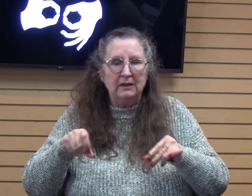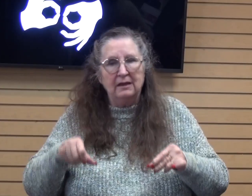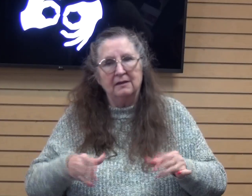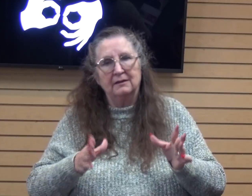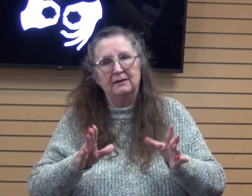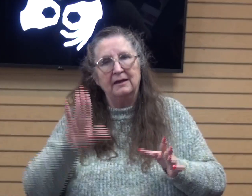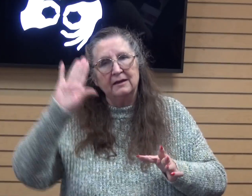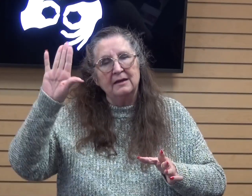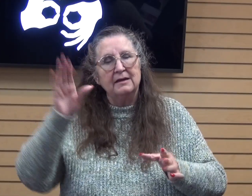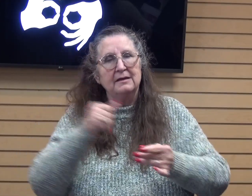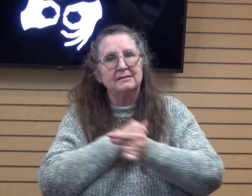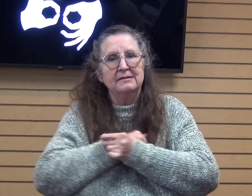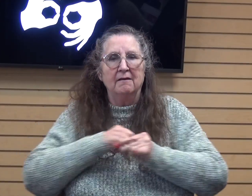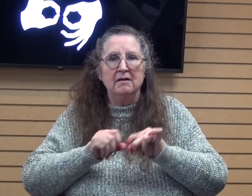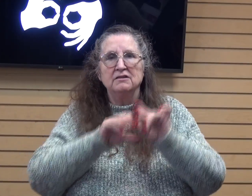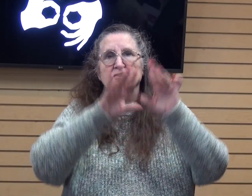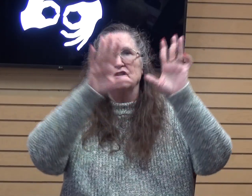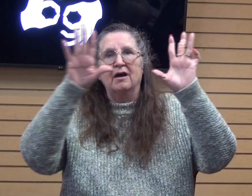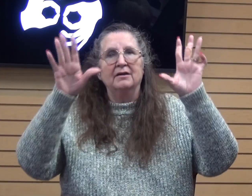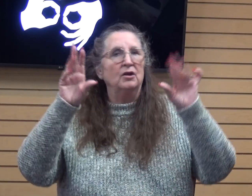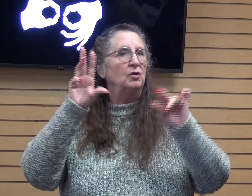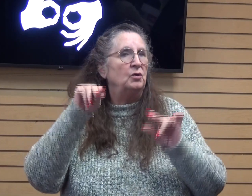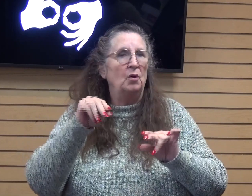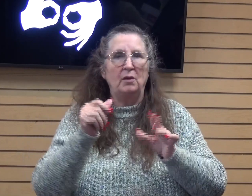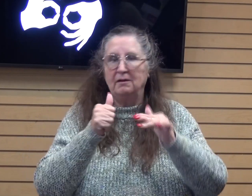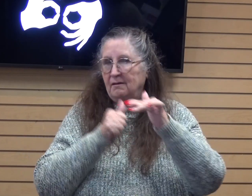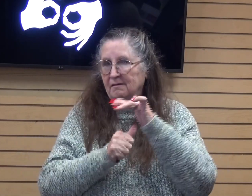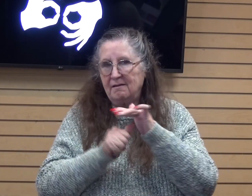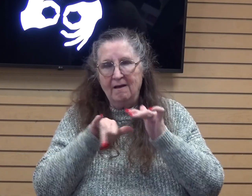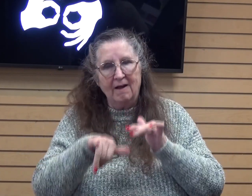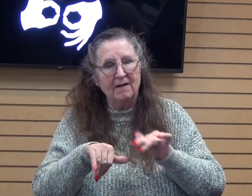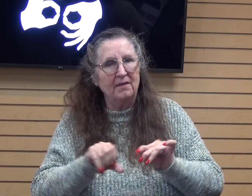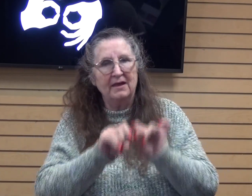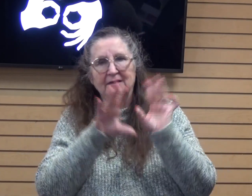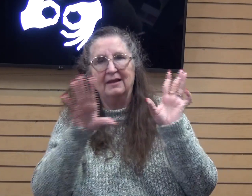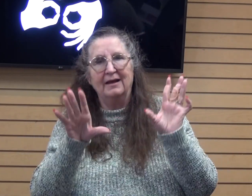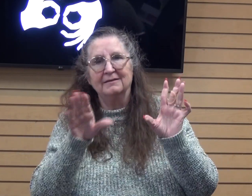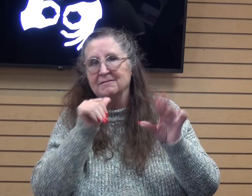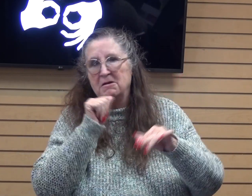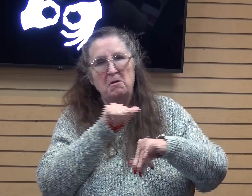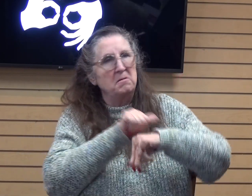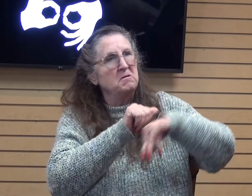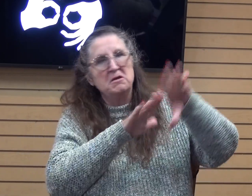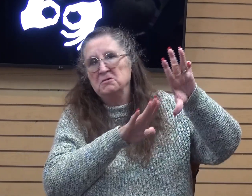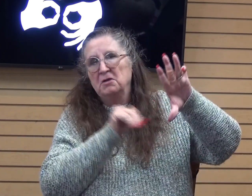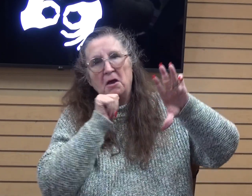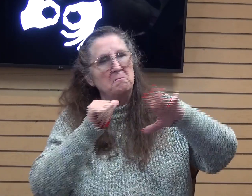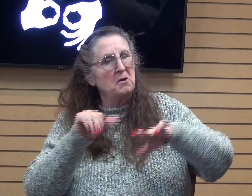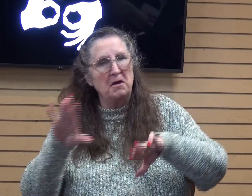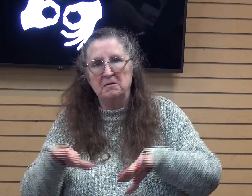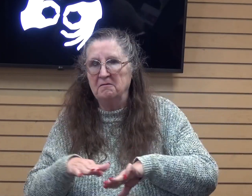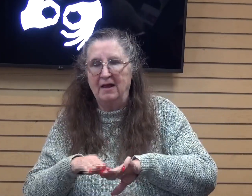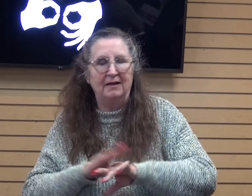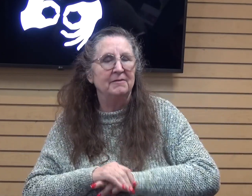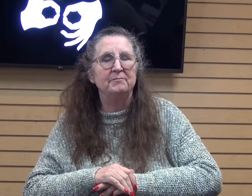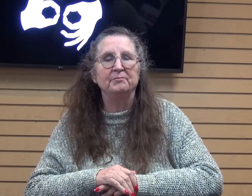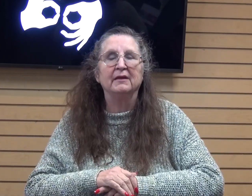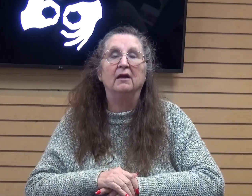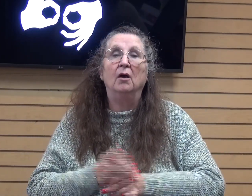so bright that nobody can hide from it, not even those on a hilltop. So what can you do to make your